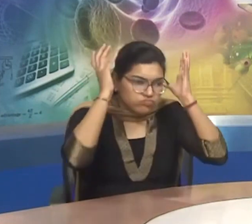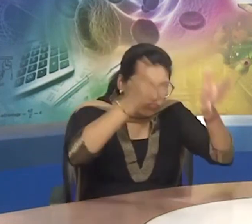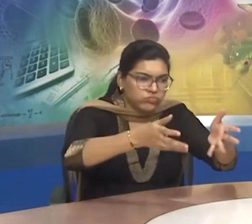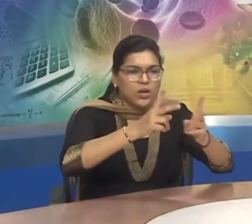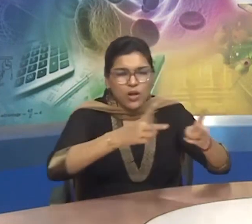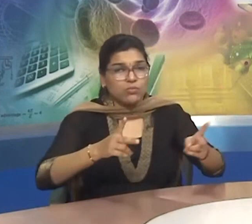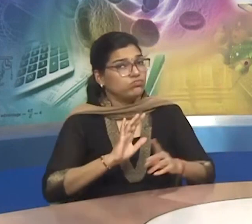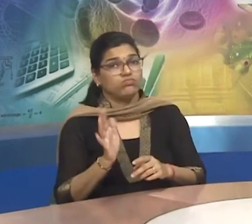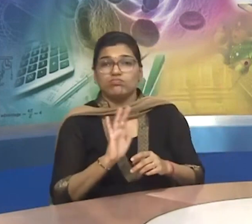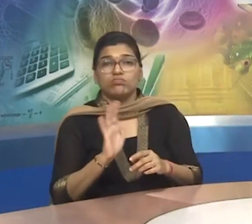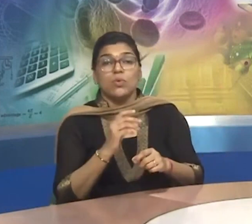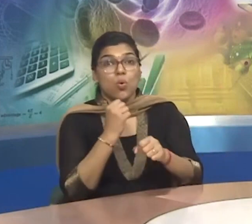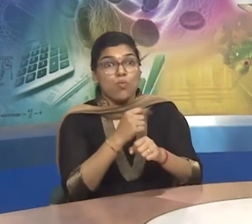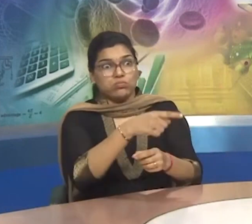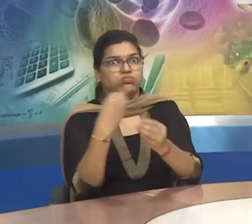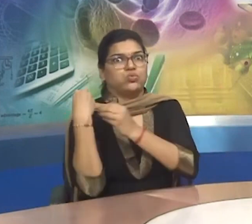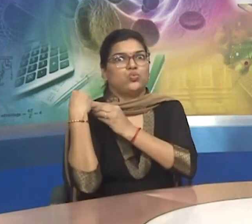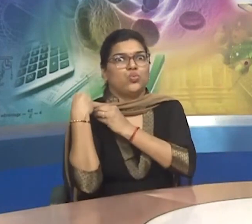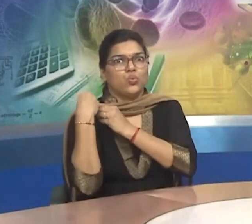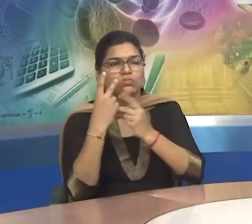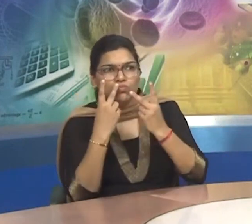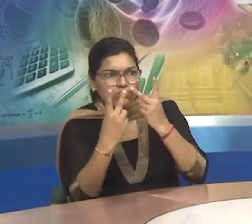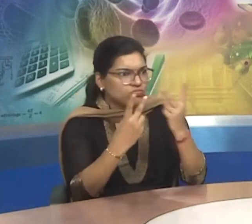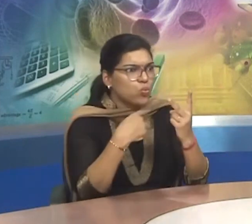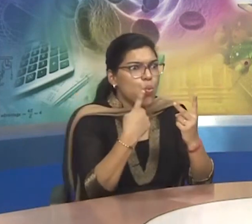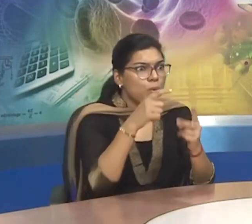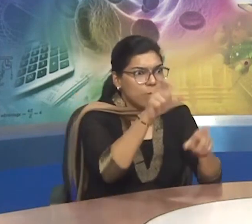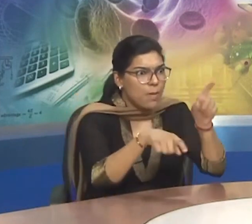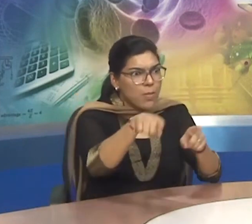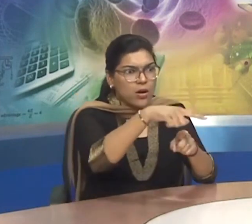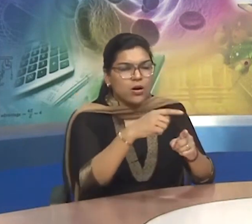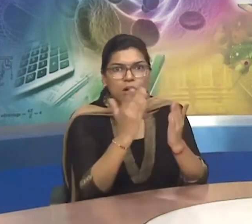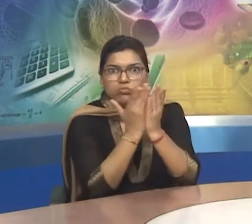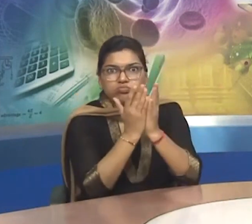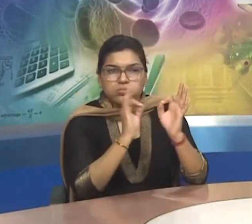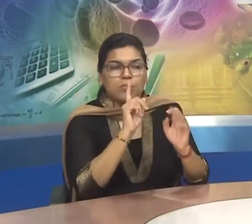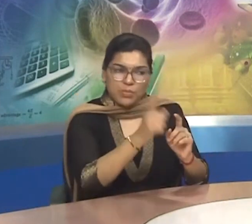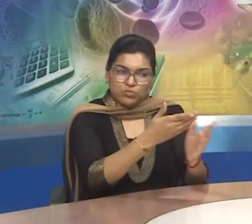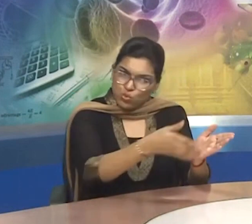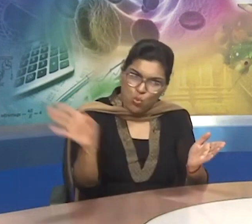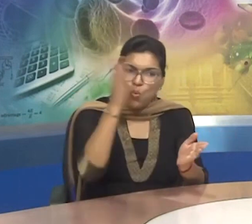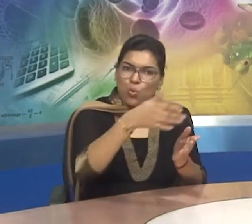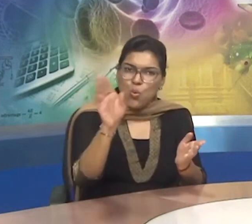And it is the government's responsibility to ensure that